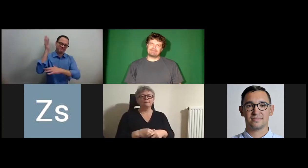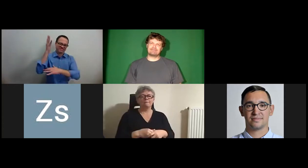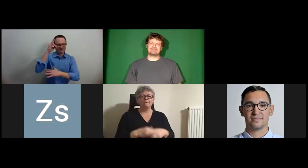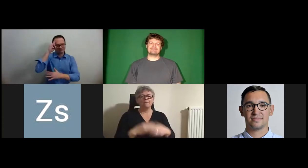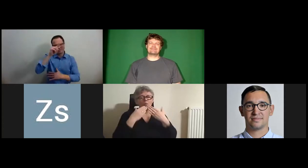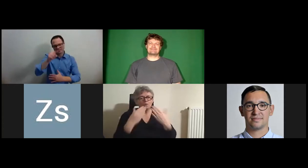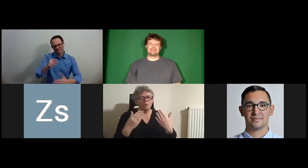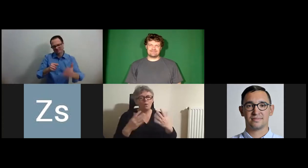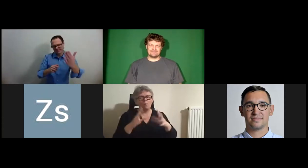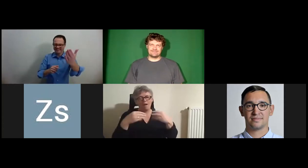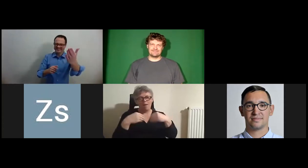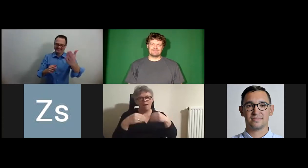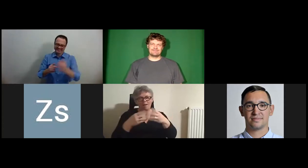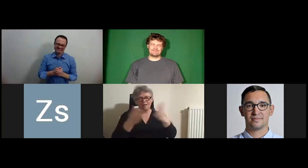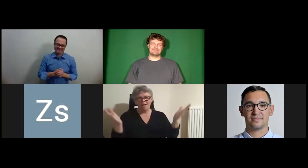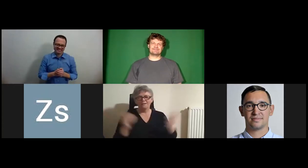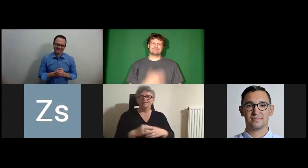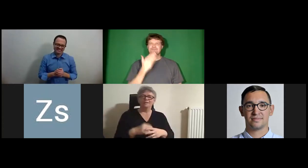Thank you so much, Miha.